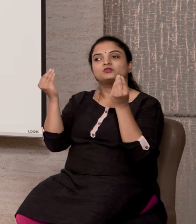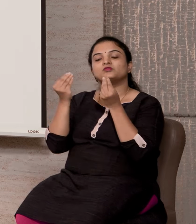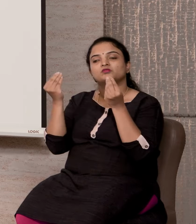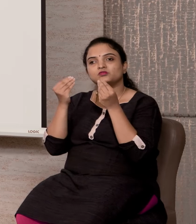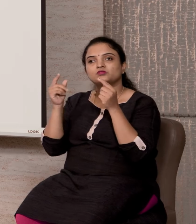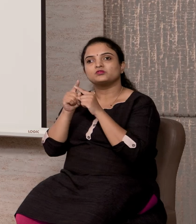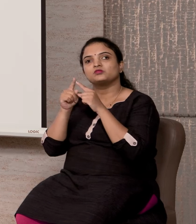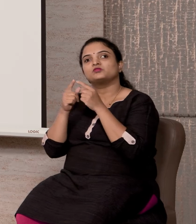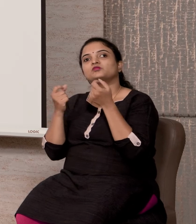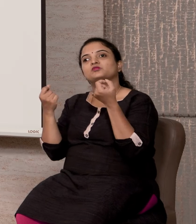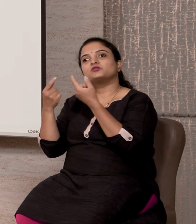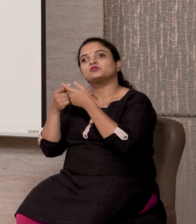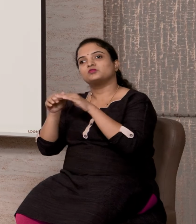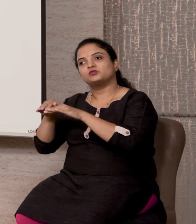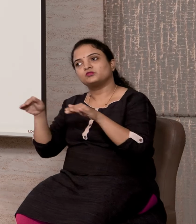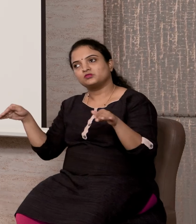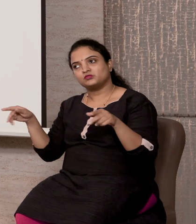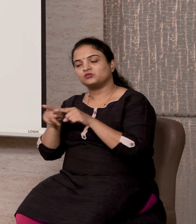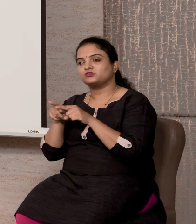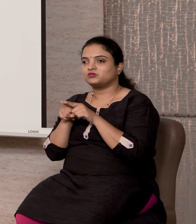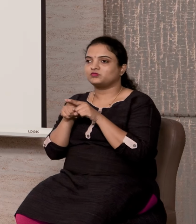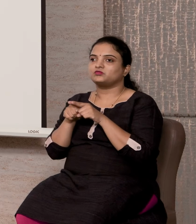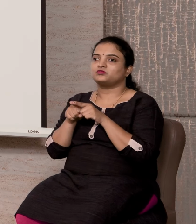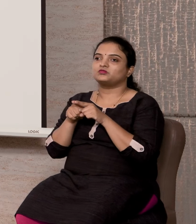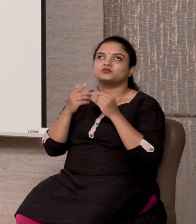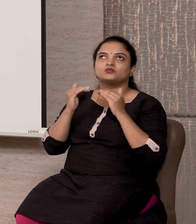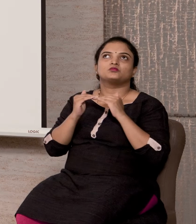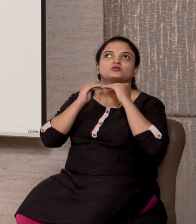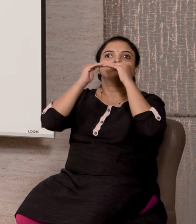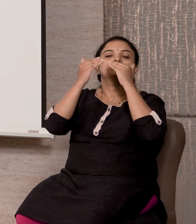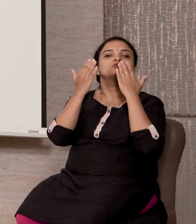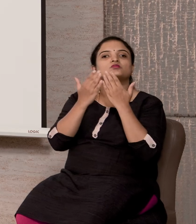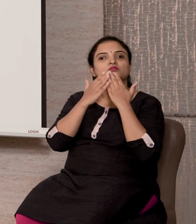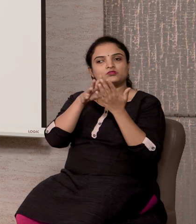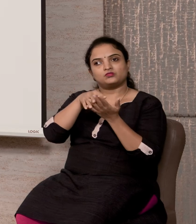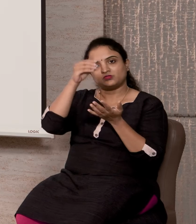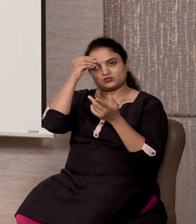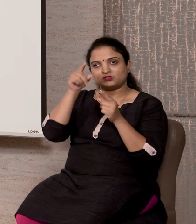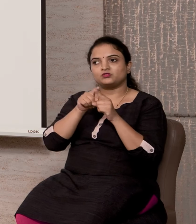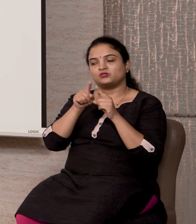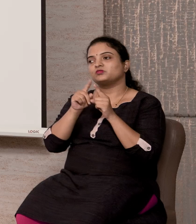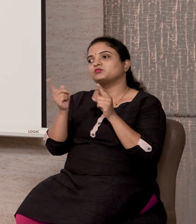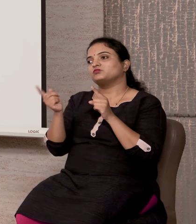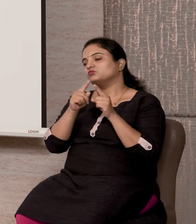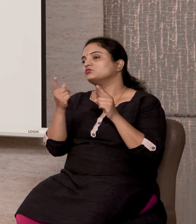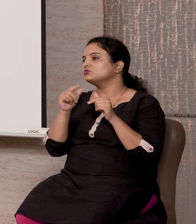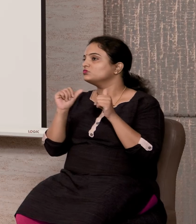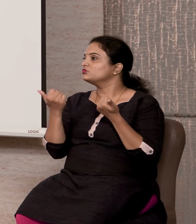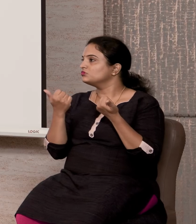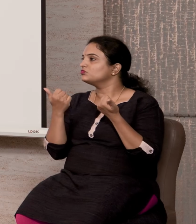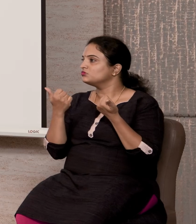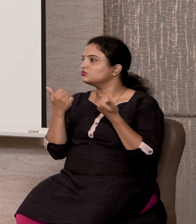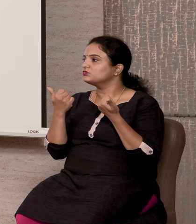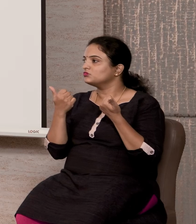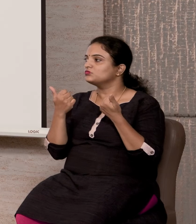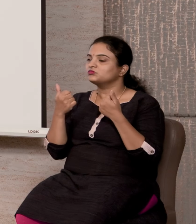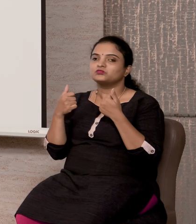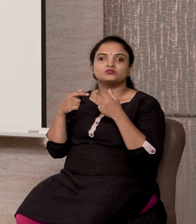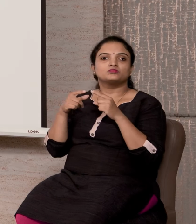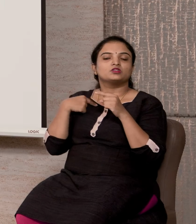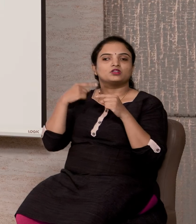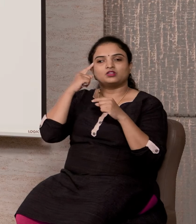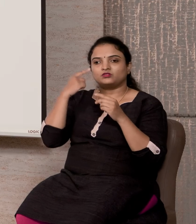for children, some could be for adult learners and so on. So I'm in constant touch with them. So I'm often also, doing some fellowships